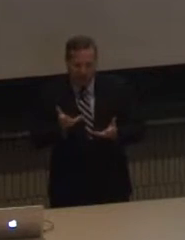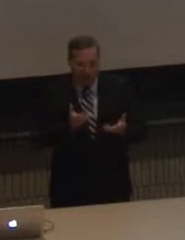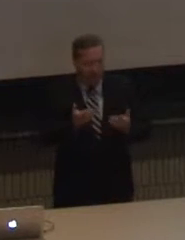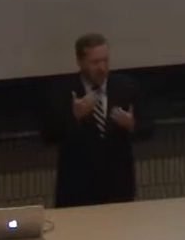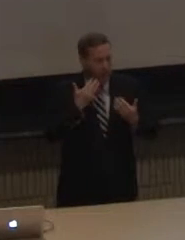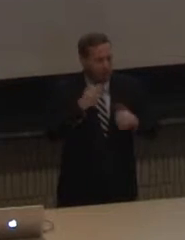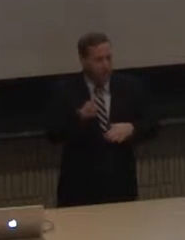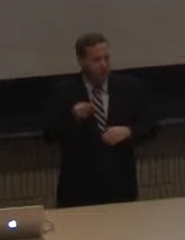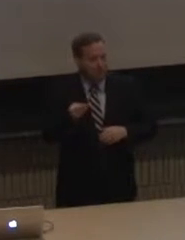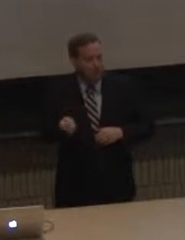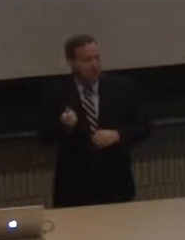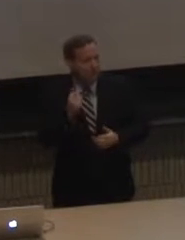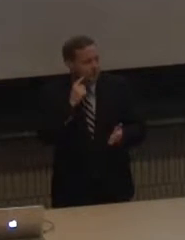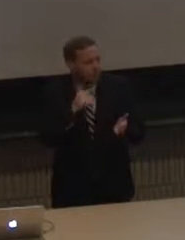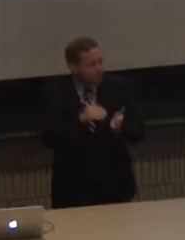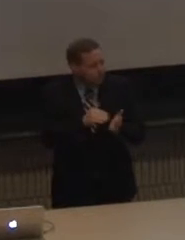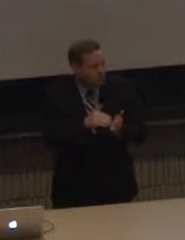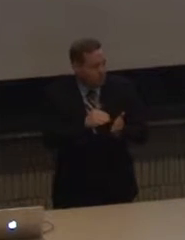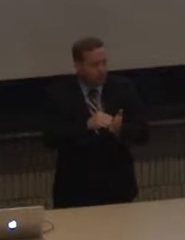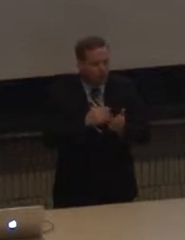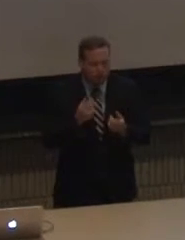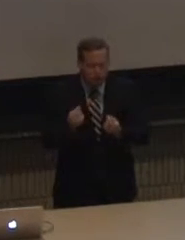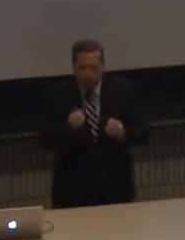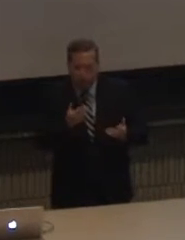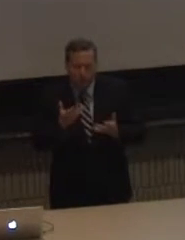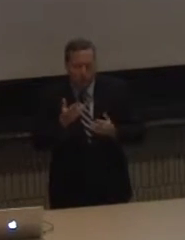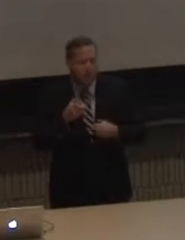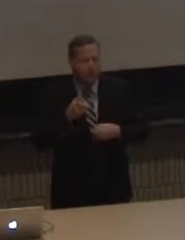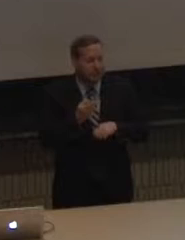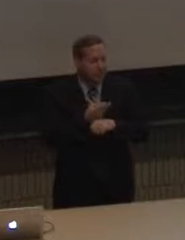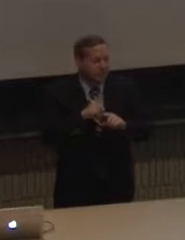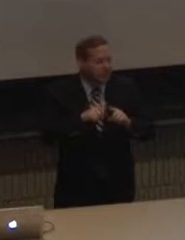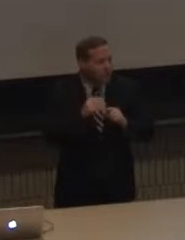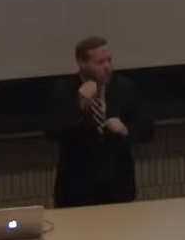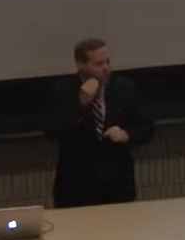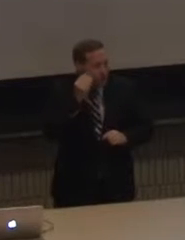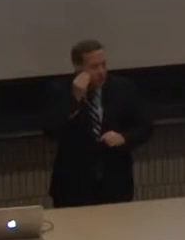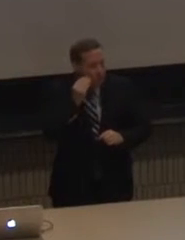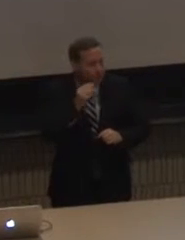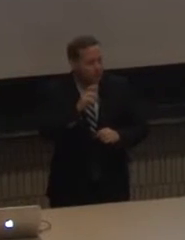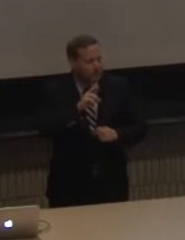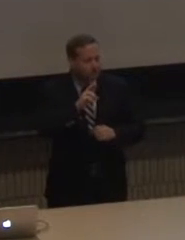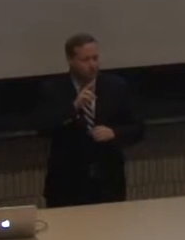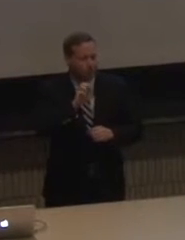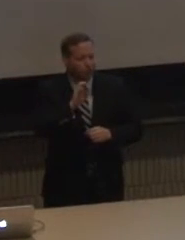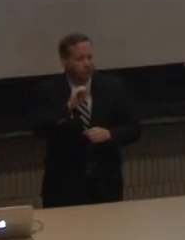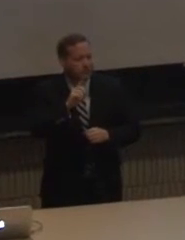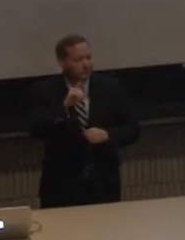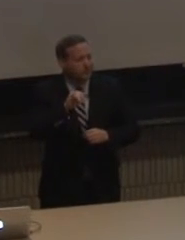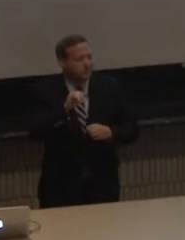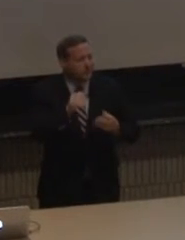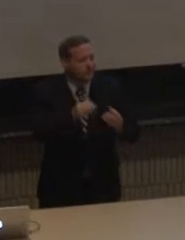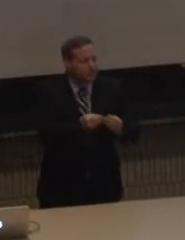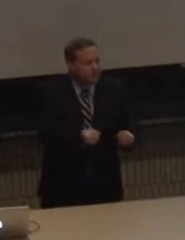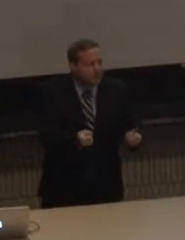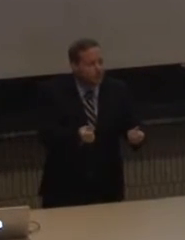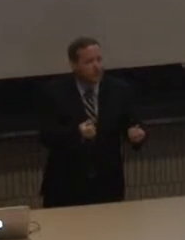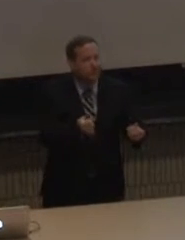Georgia. When she became ill, they did not have the resources to pay for different medications